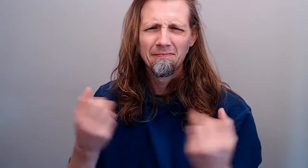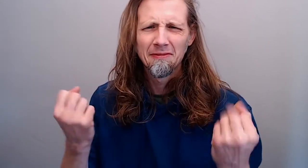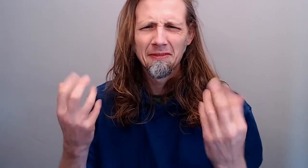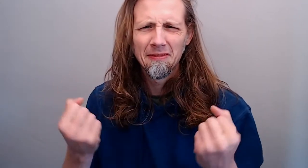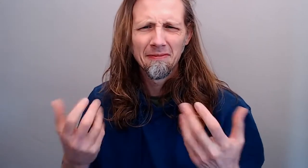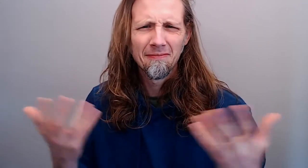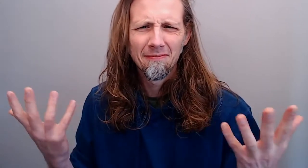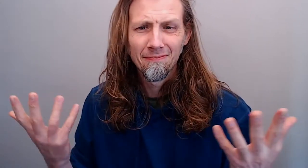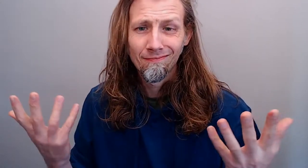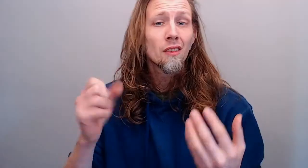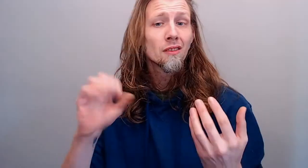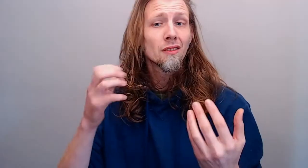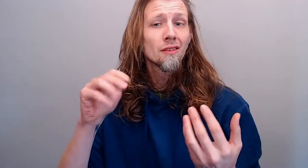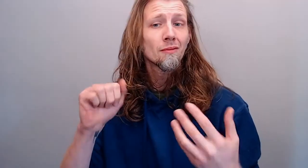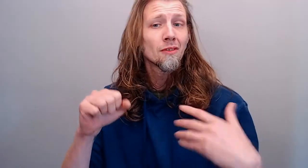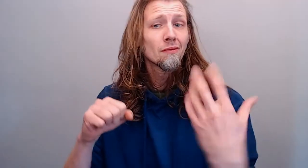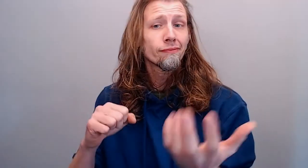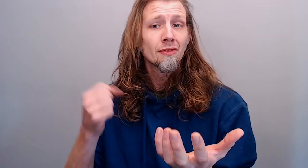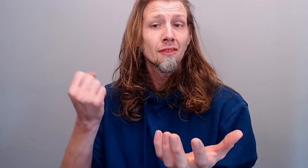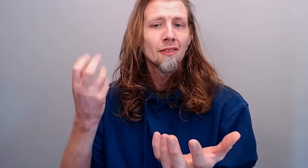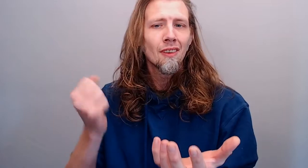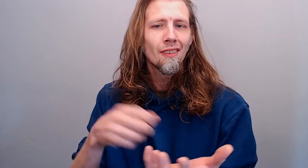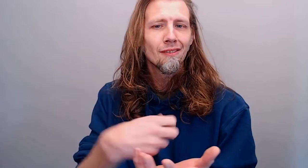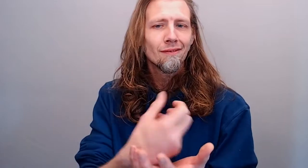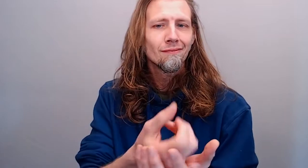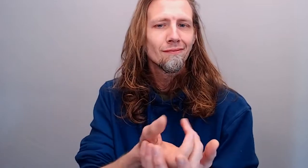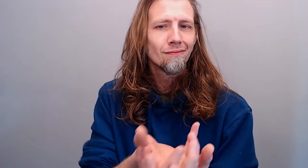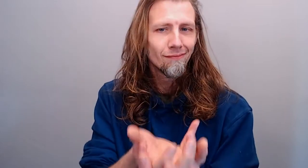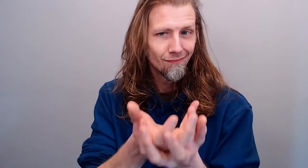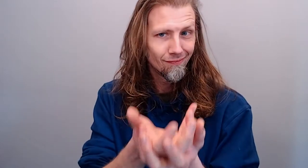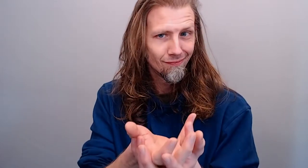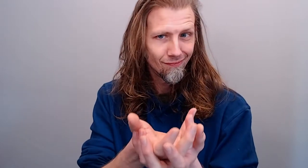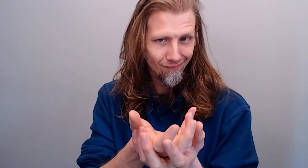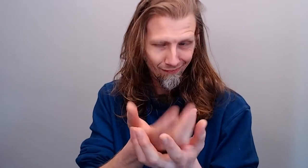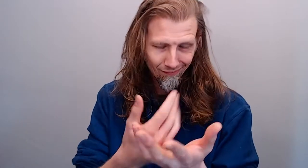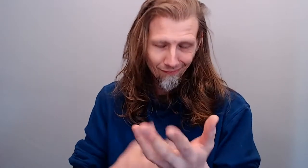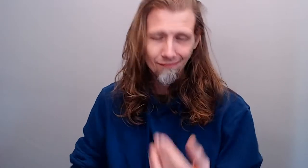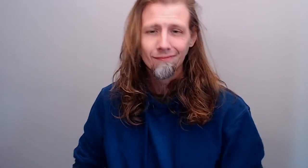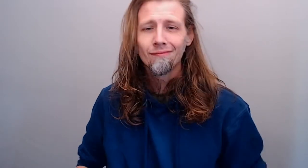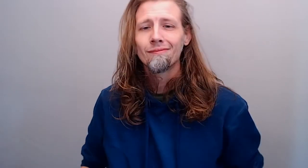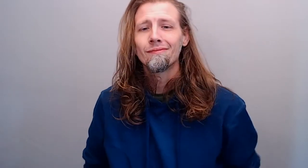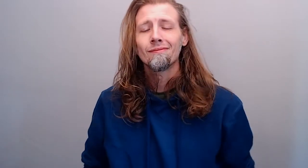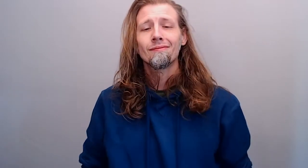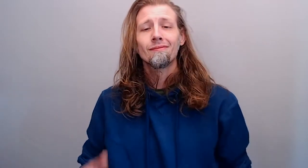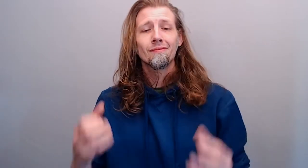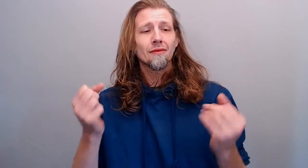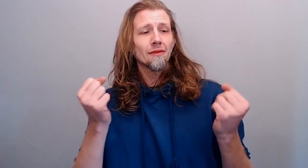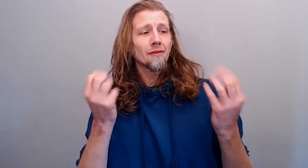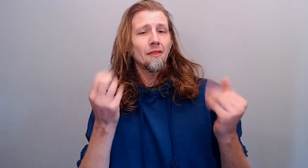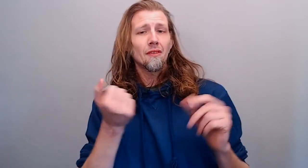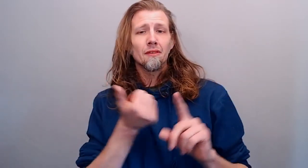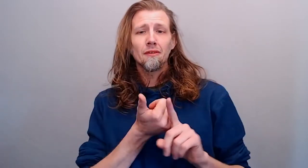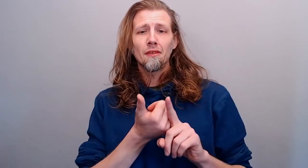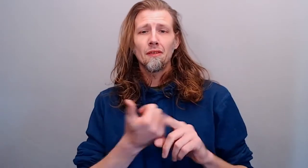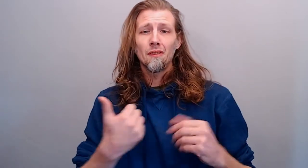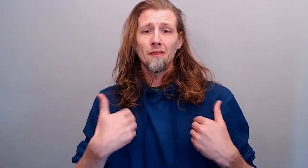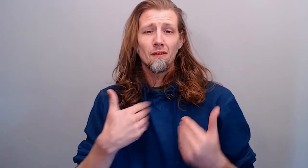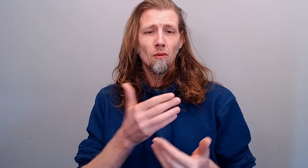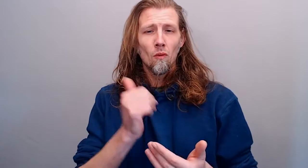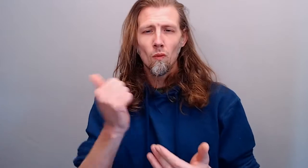use of sign language. Language development occurs in the context of schematic development. Sign languages have all